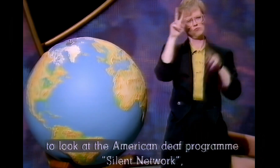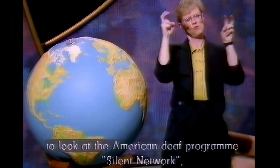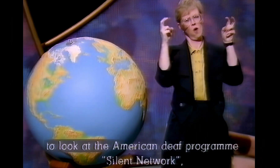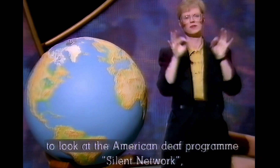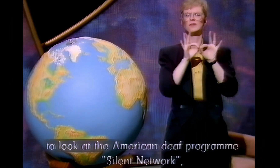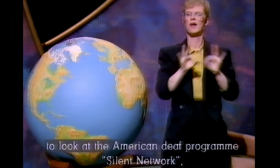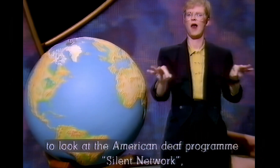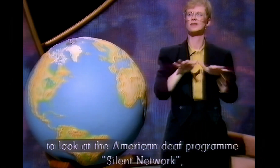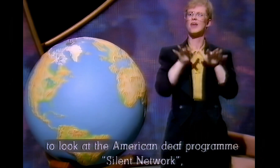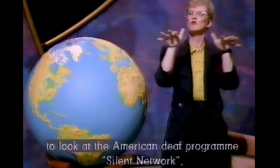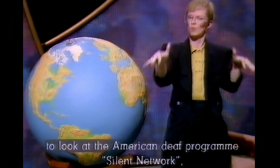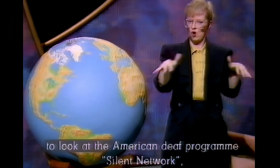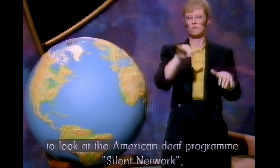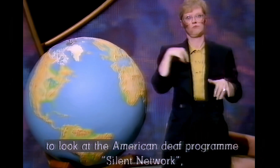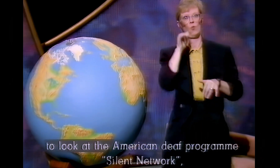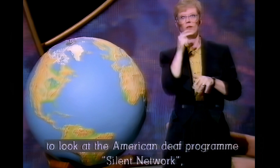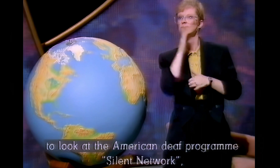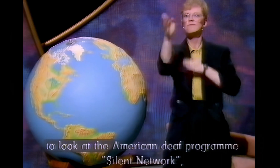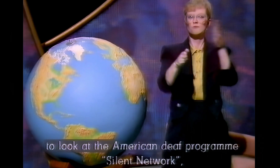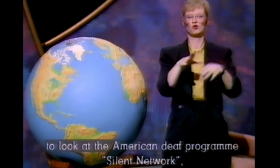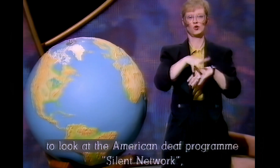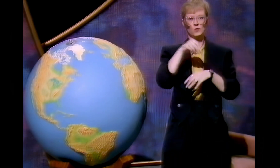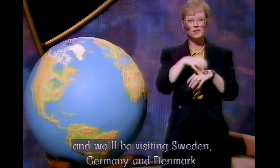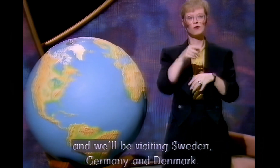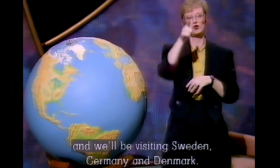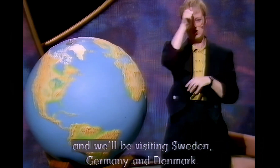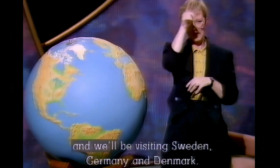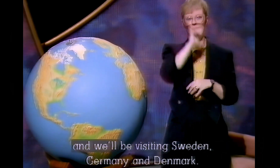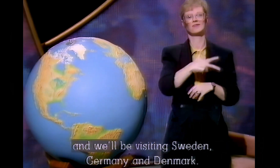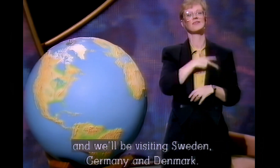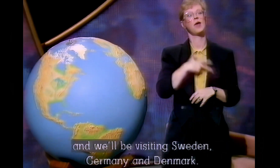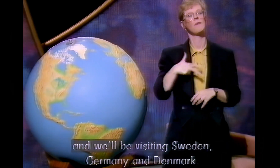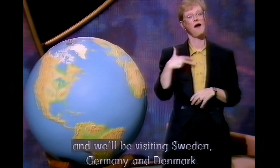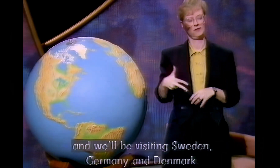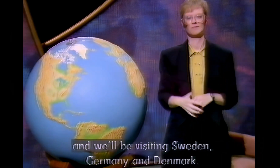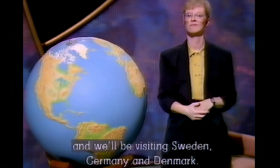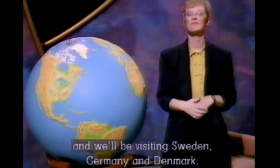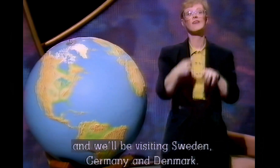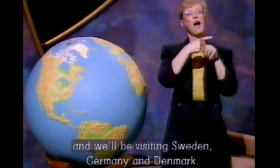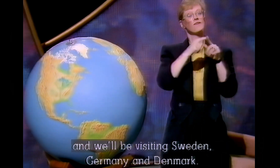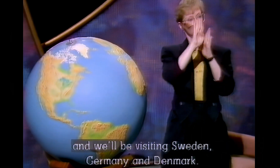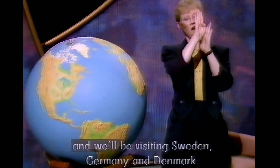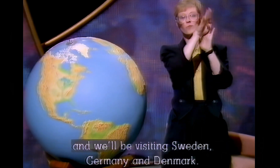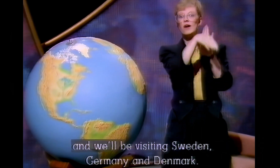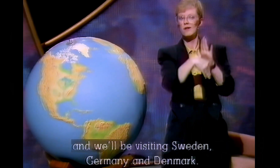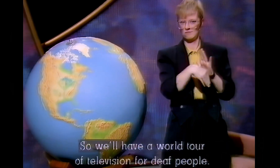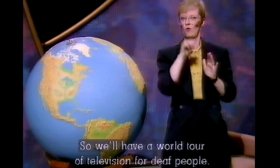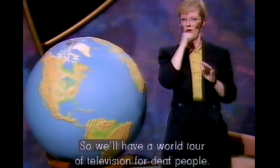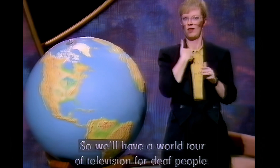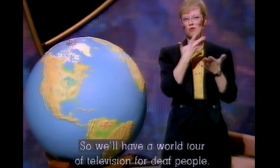programme Silent Network. And we'll be visiting Sweden, Germany and Denmark. So in half an hour, I'll give